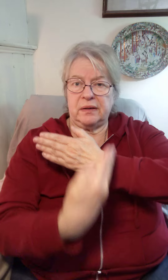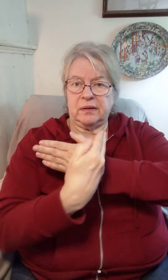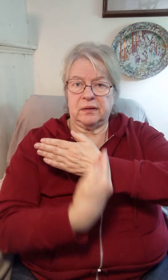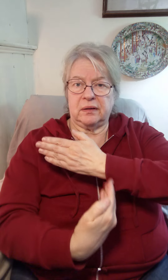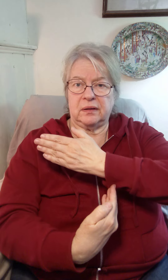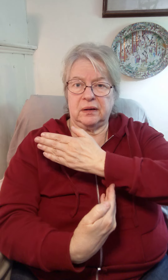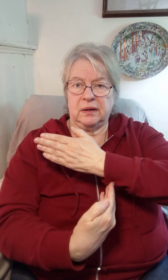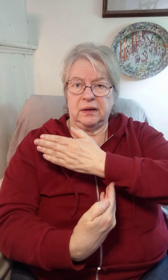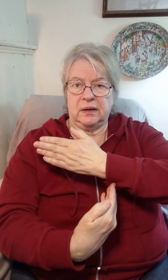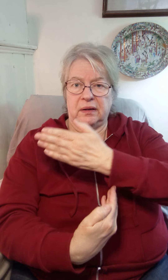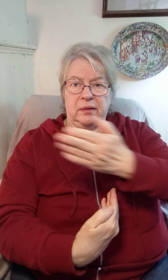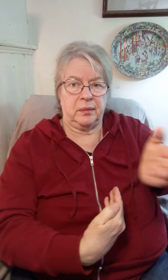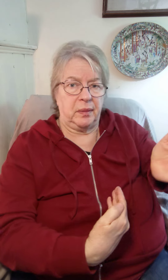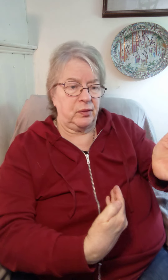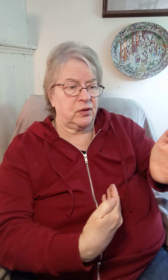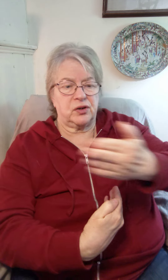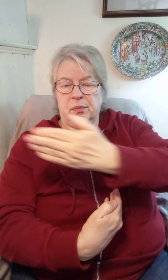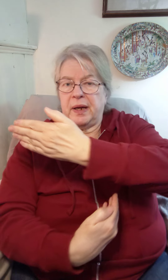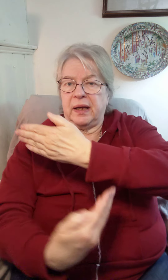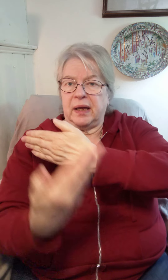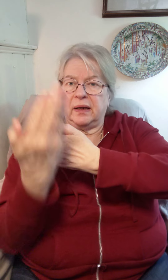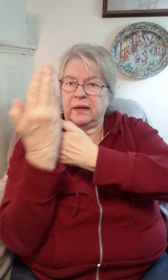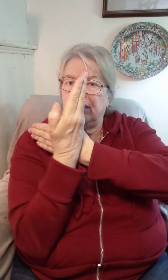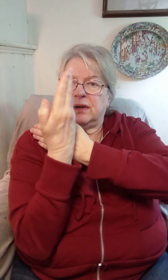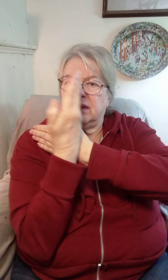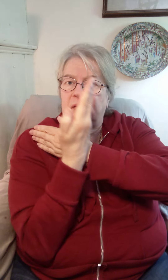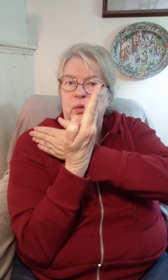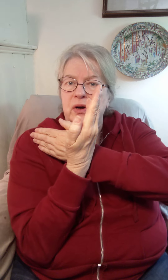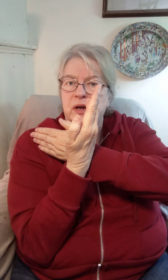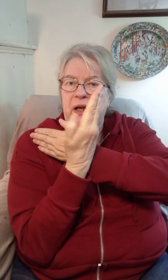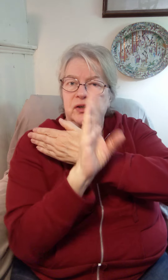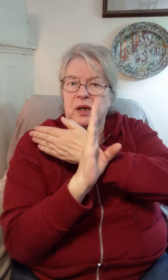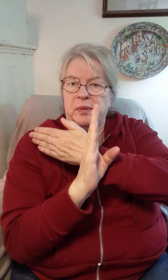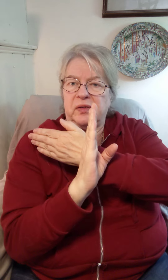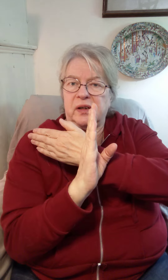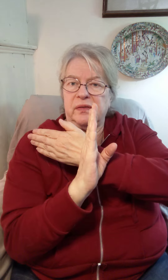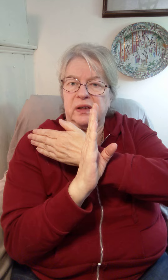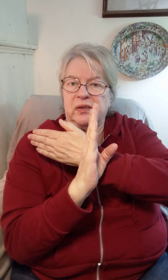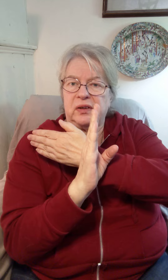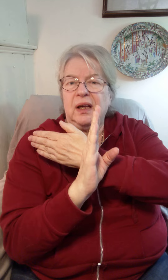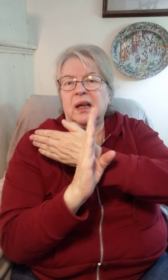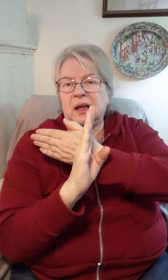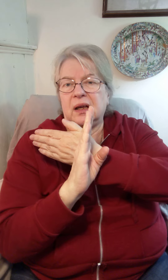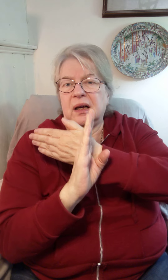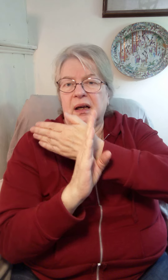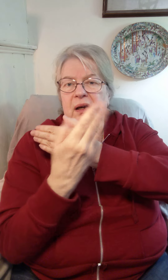Bread. Remember, you've got your baguette, and then you've got this weird hand shape. Instead of this,